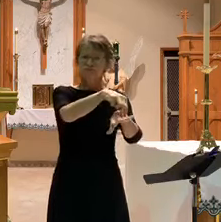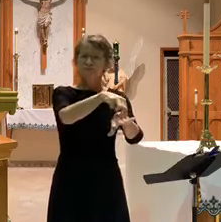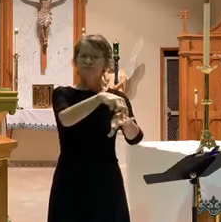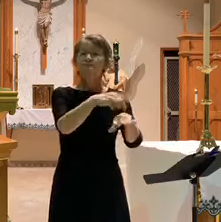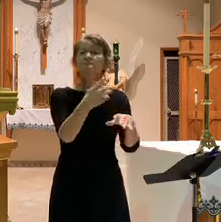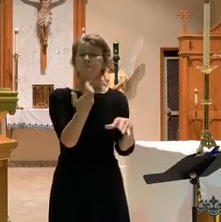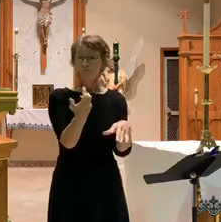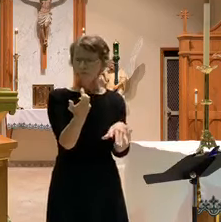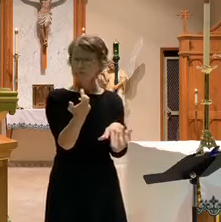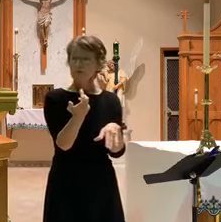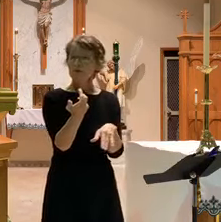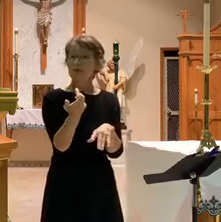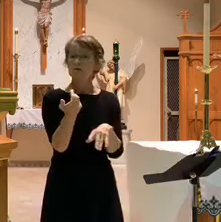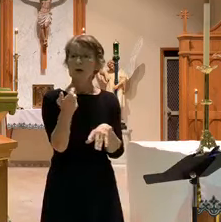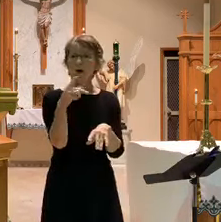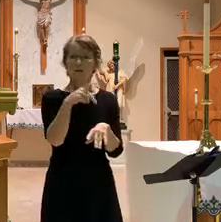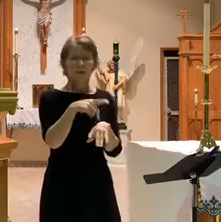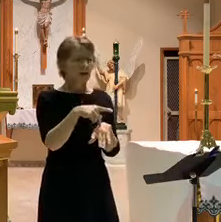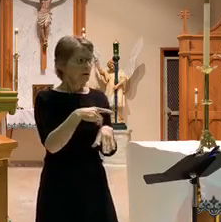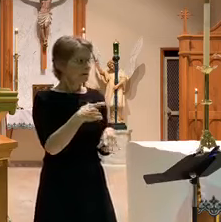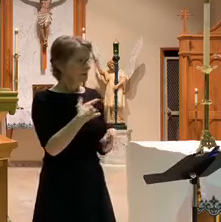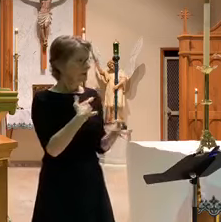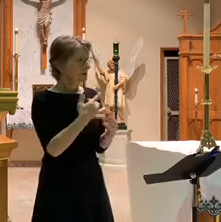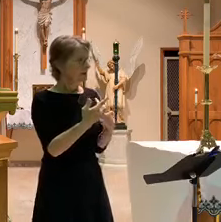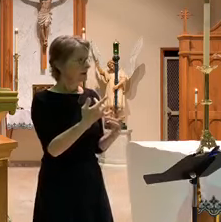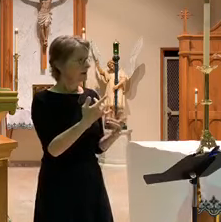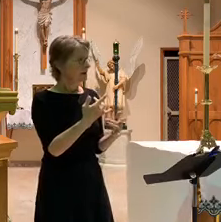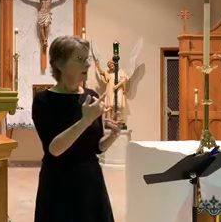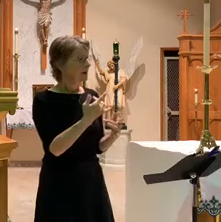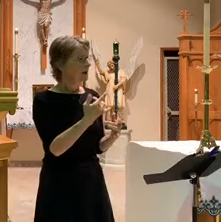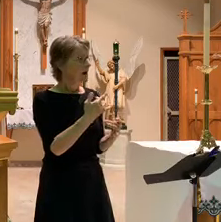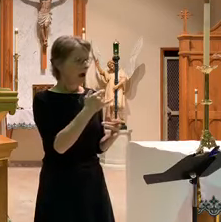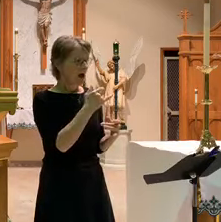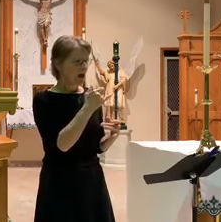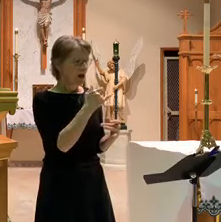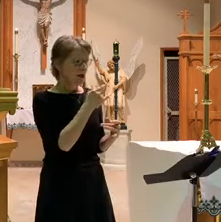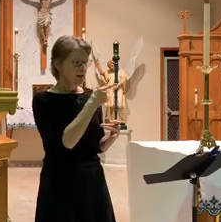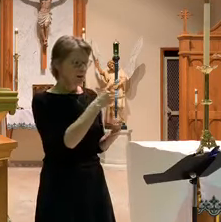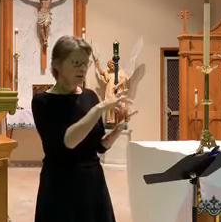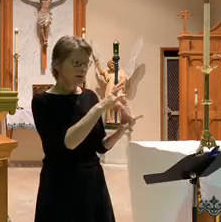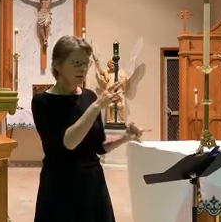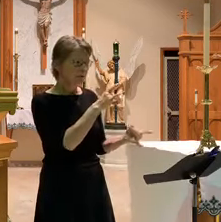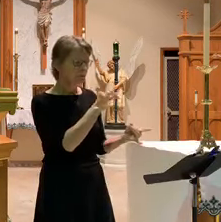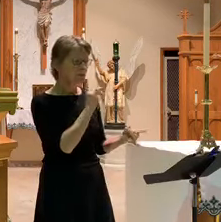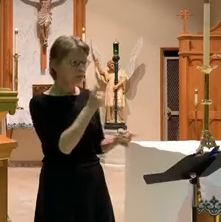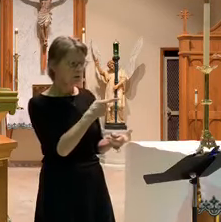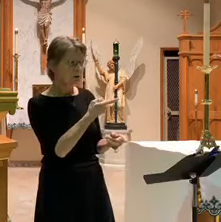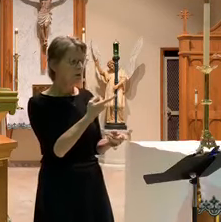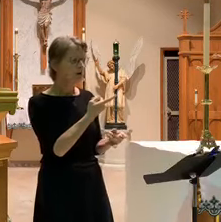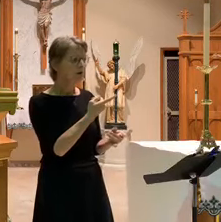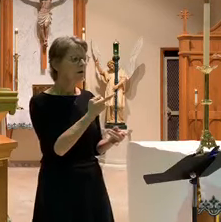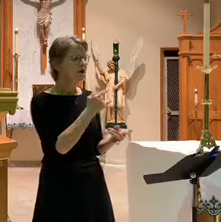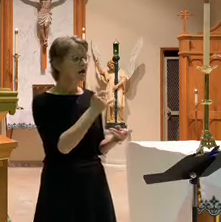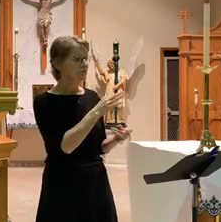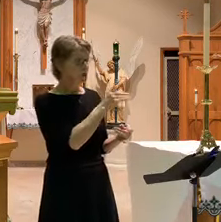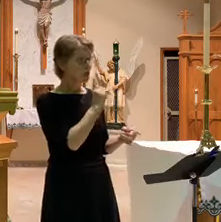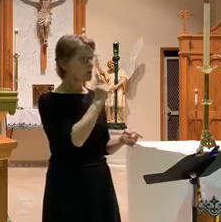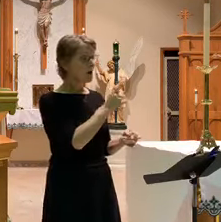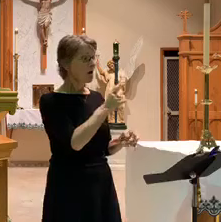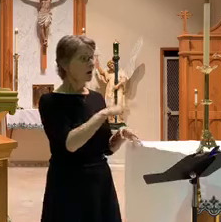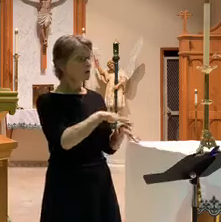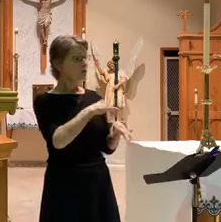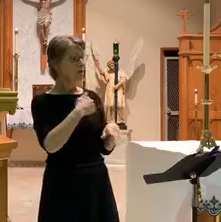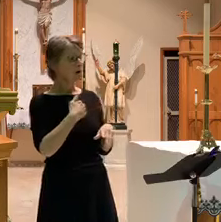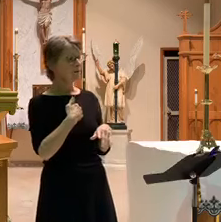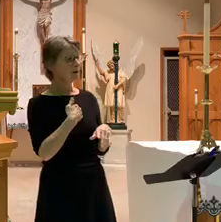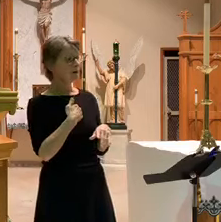do something that only Christ could do, enable him to walk on the stormy water. And he does, for